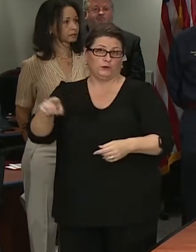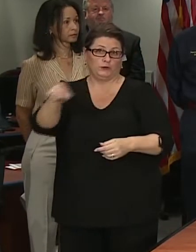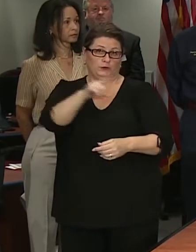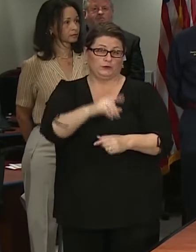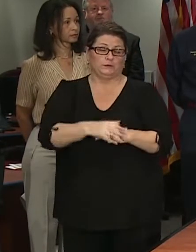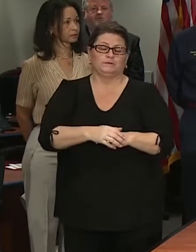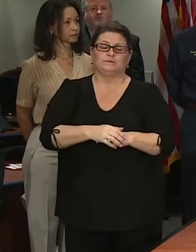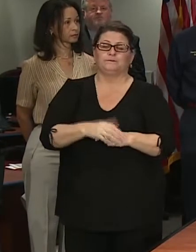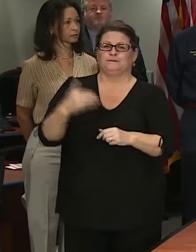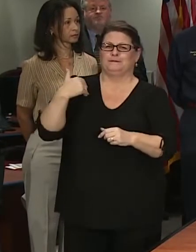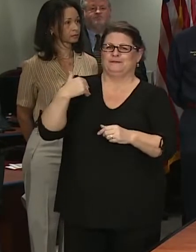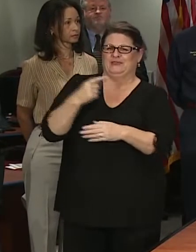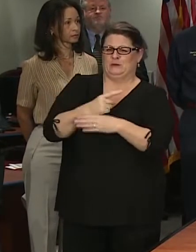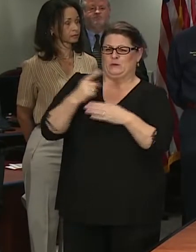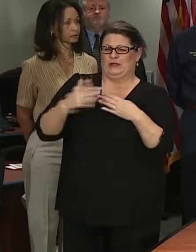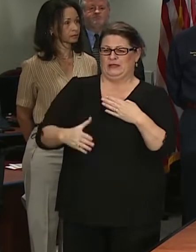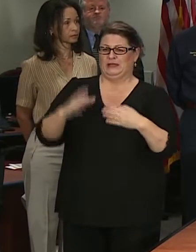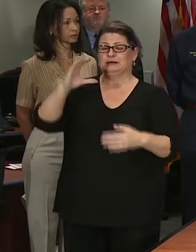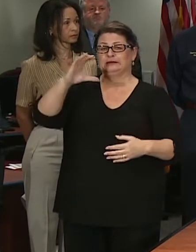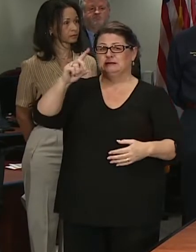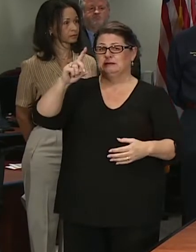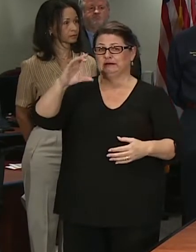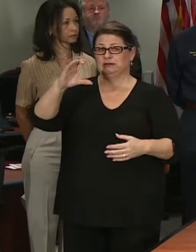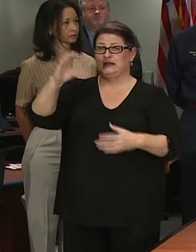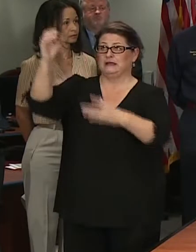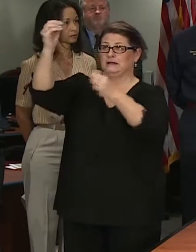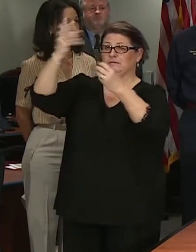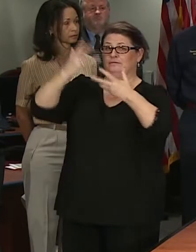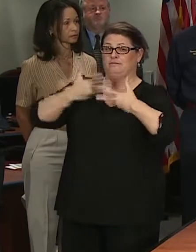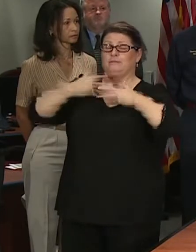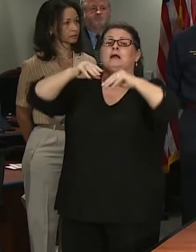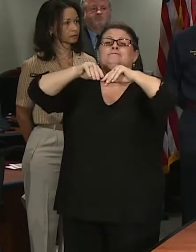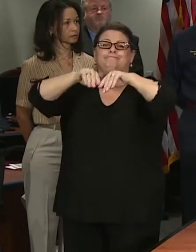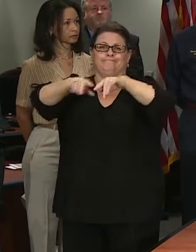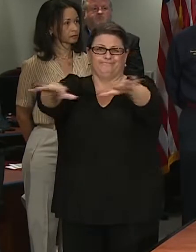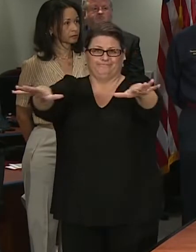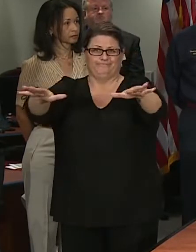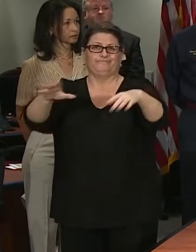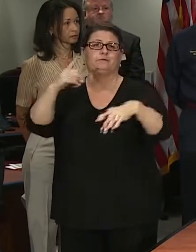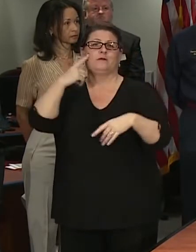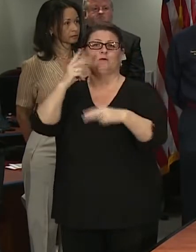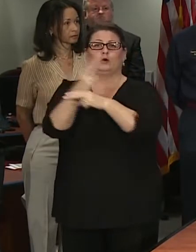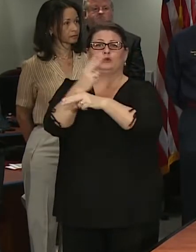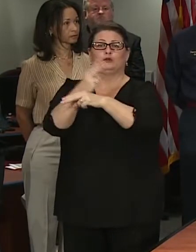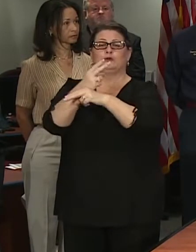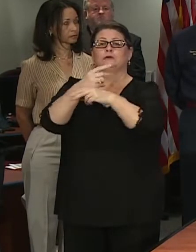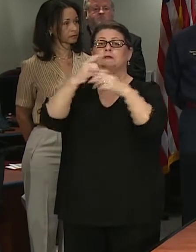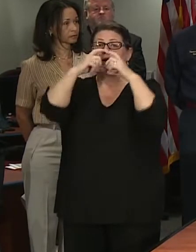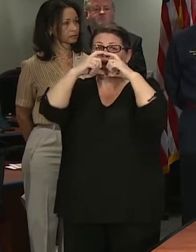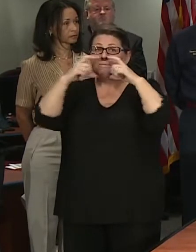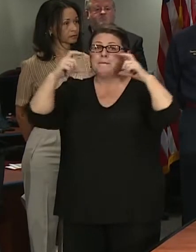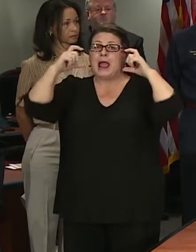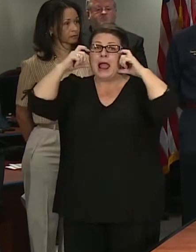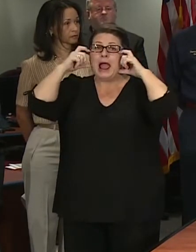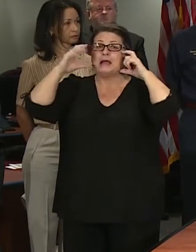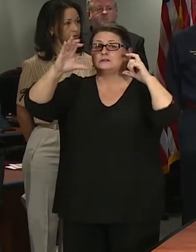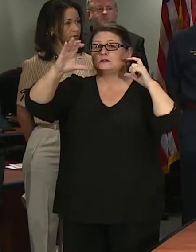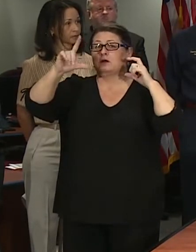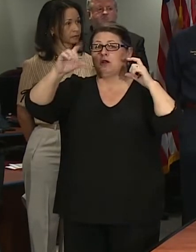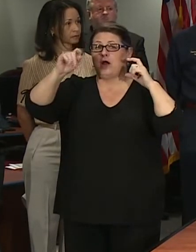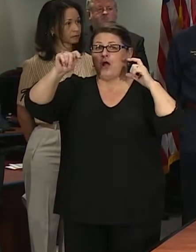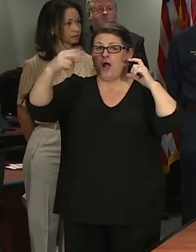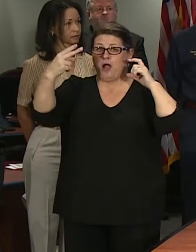Earlier this weekend, the CDC released information regarding the use of cloth masks and face